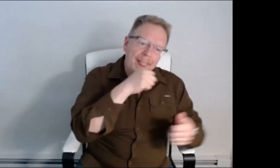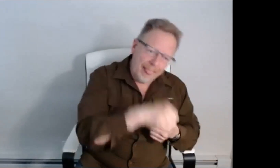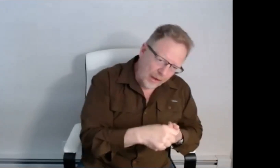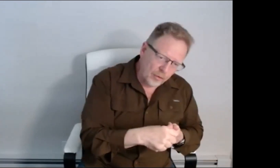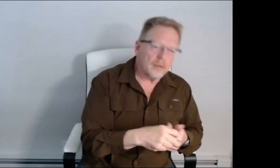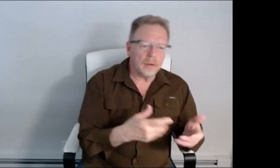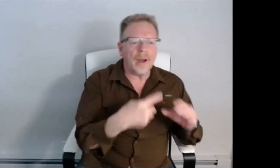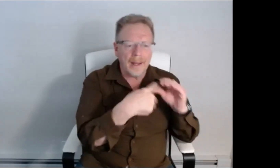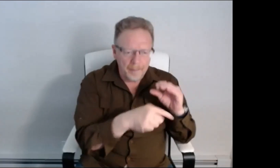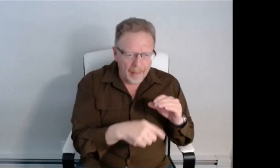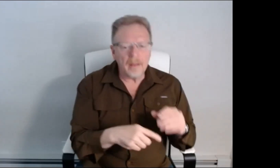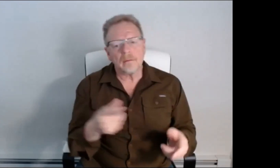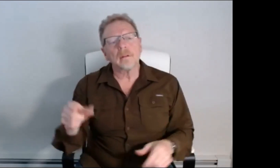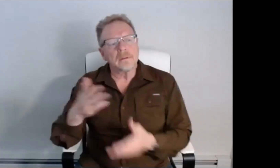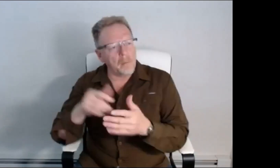hiring, they can at least send something out to.